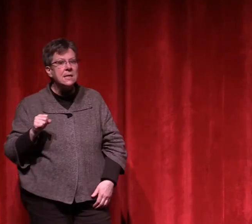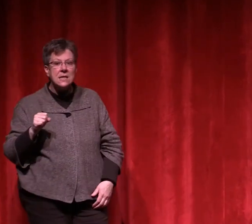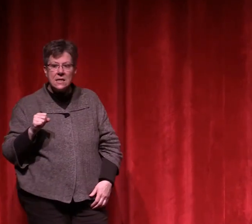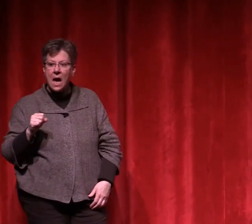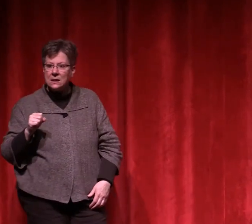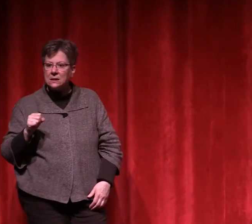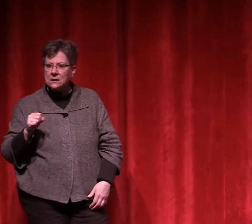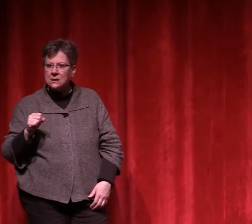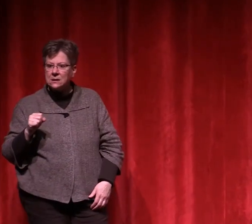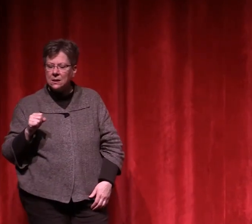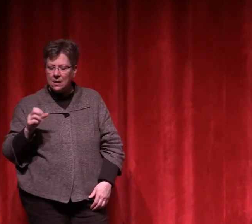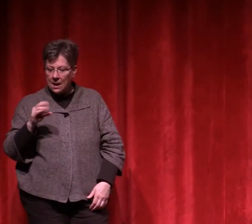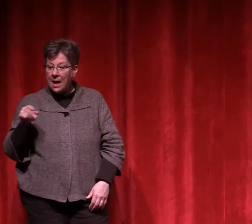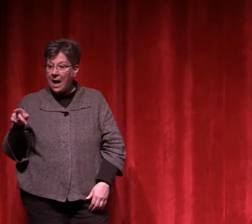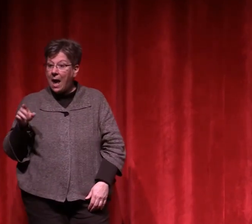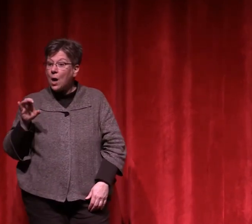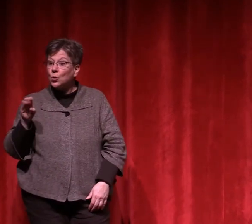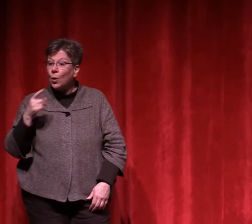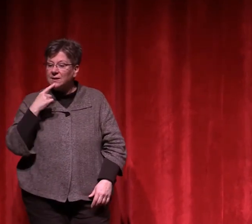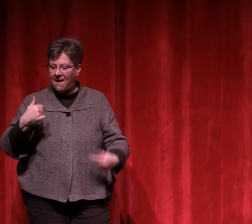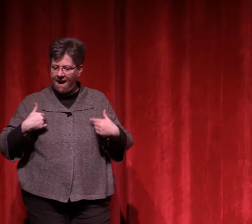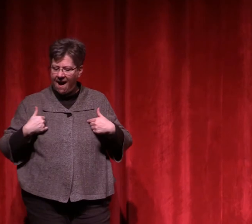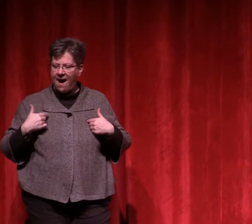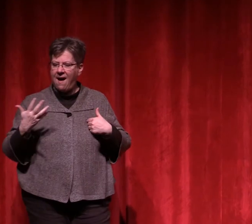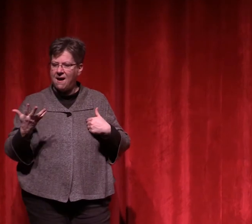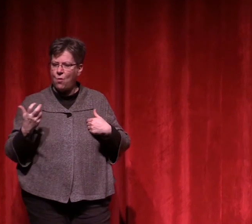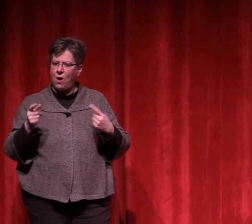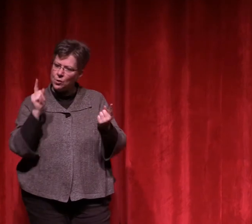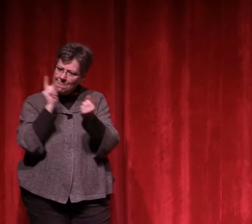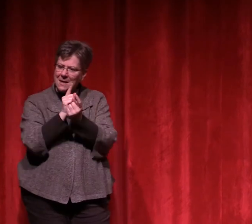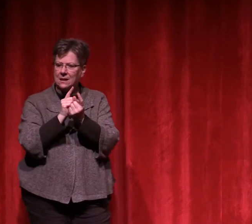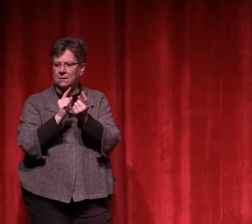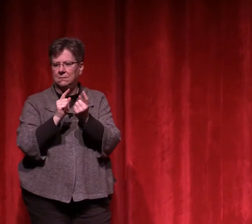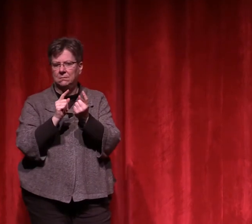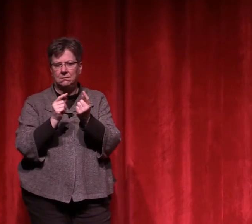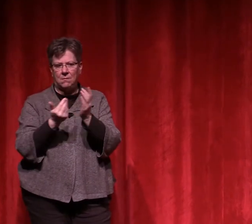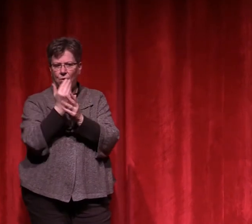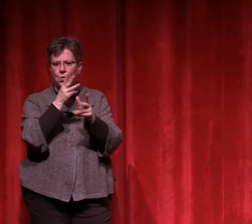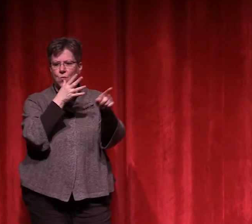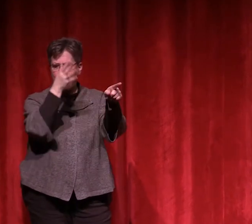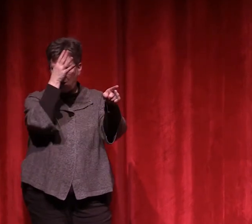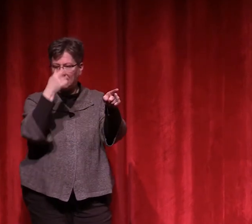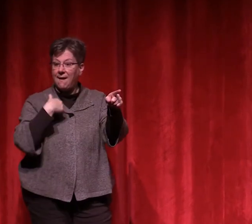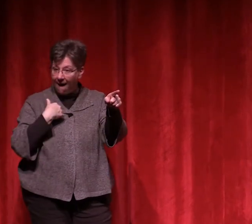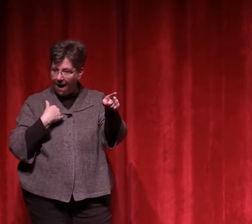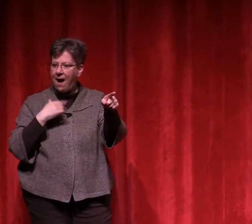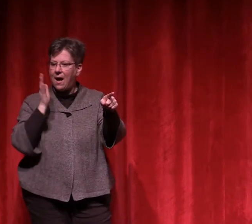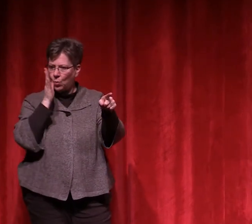while you're at it, I want to meet the parents. I want to see this baby into the parents' arms.